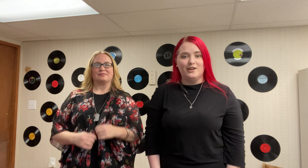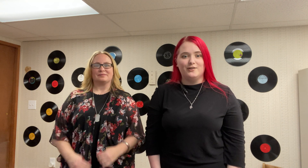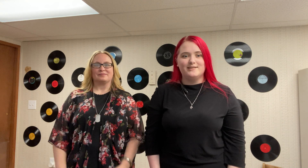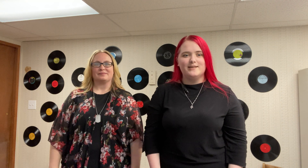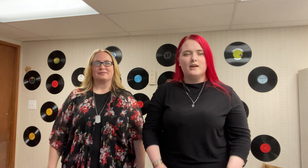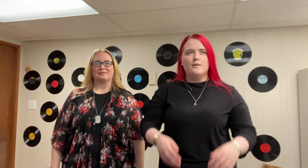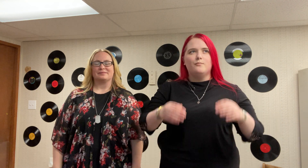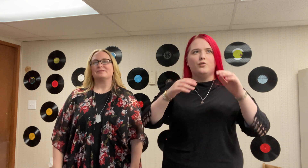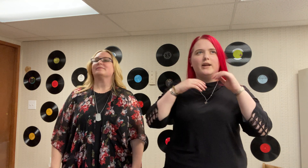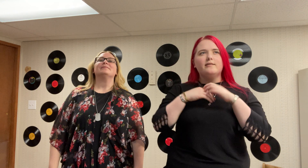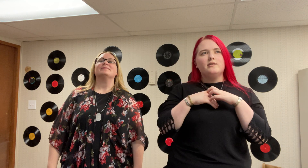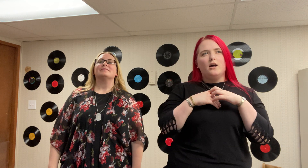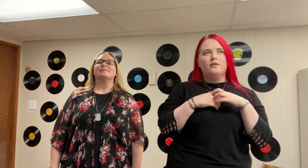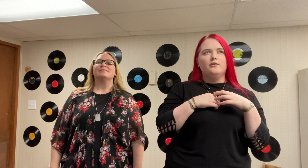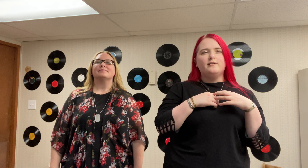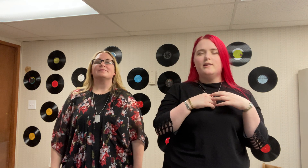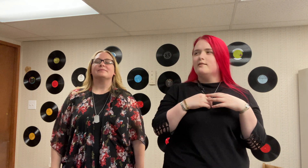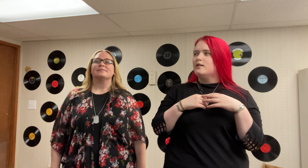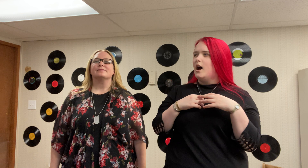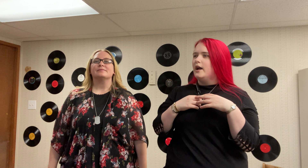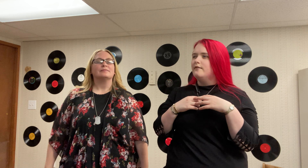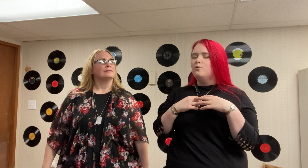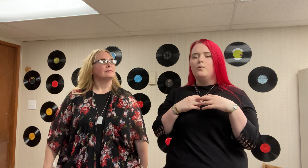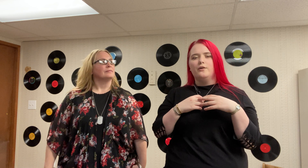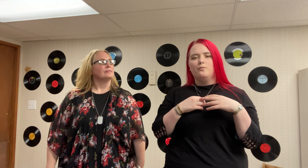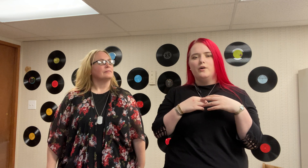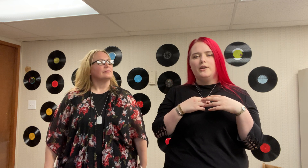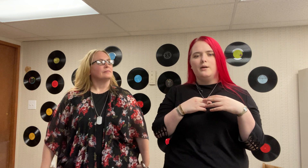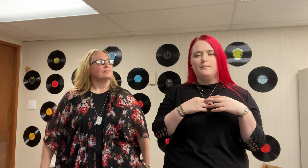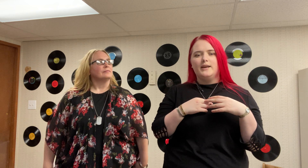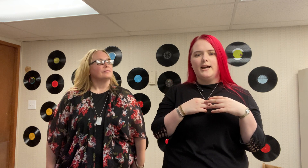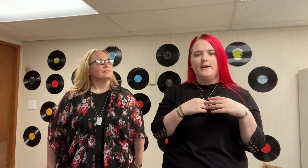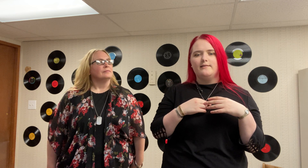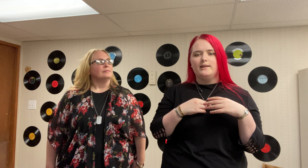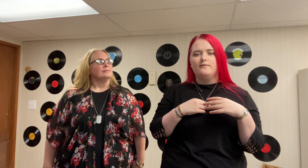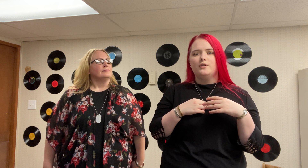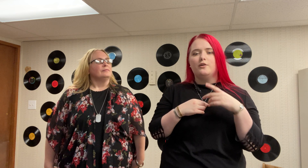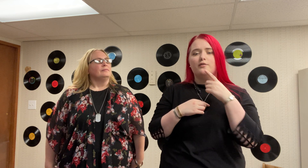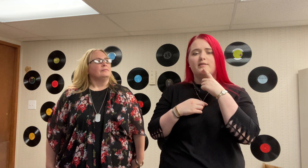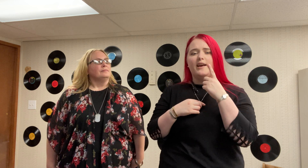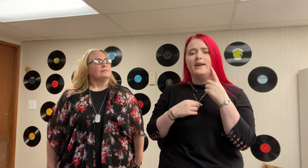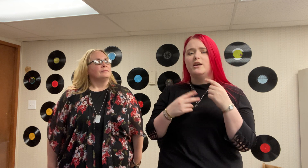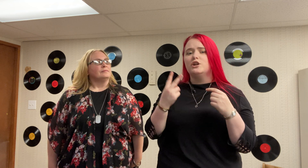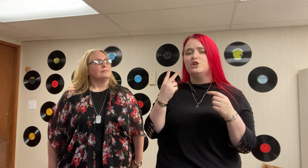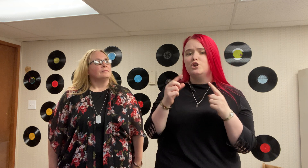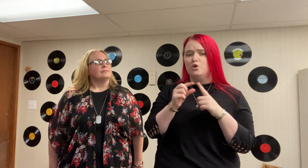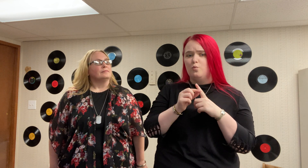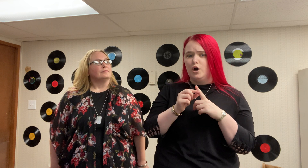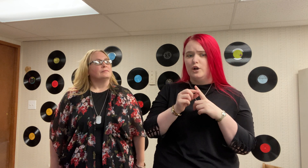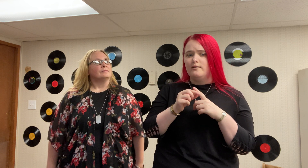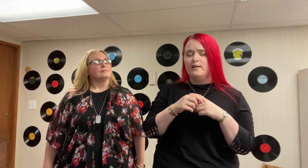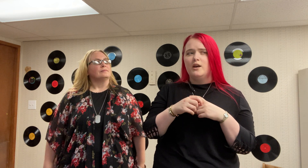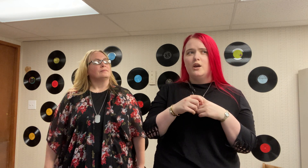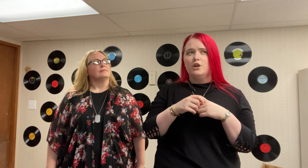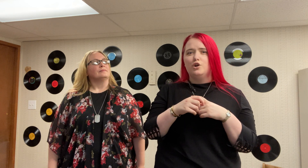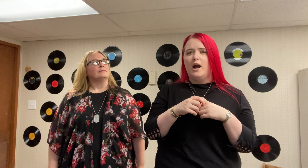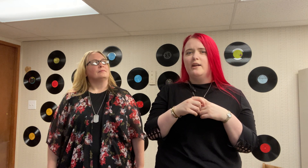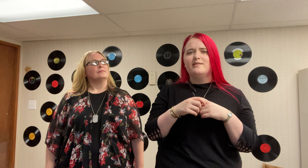colors. Brightest colors is kind of a weird one because even though you're saying two words, you're kind of